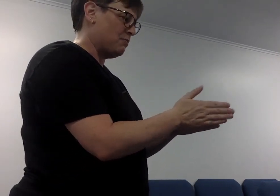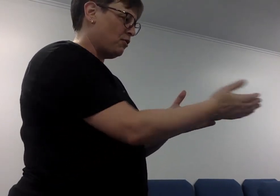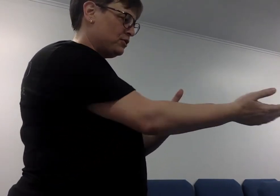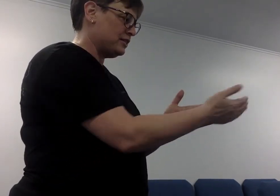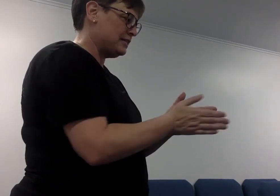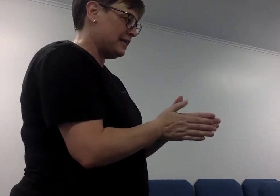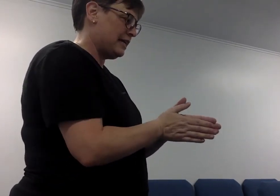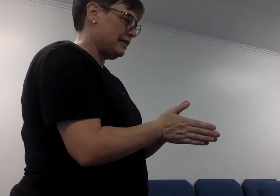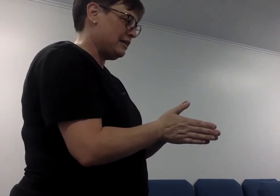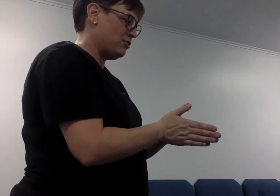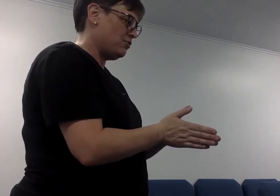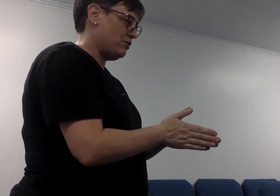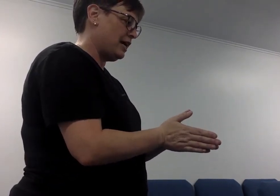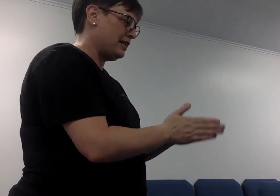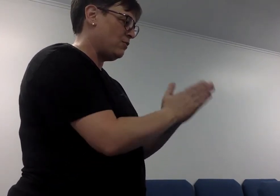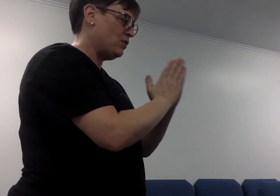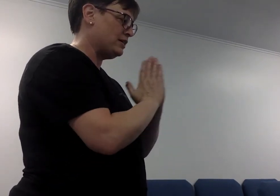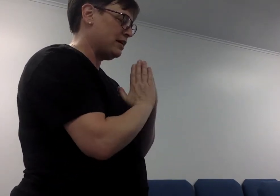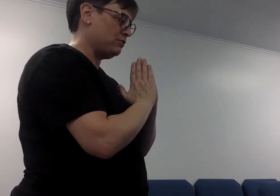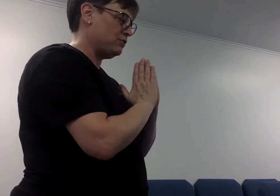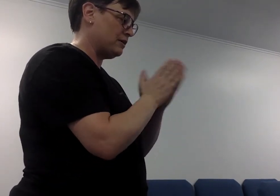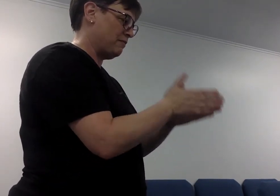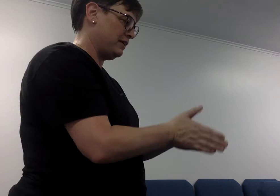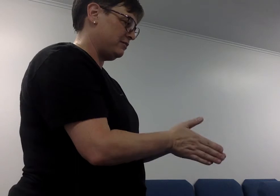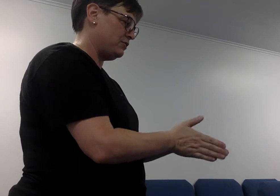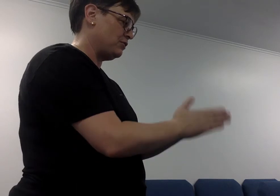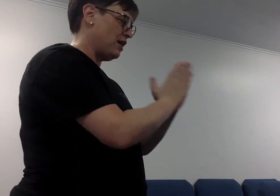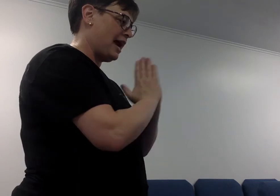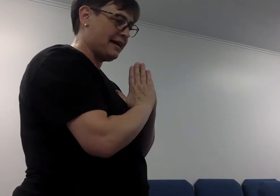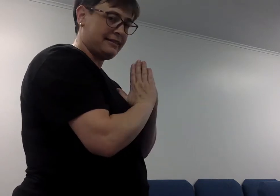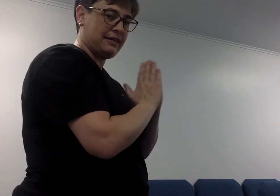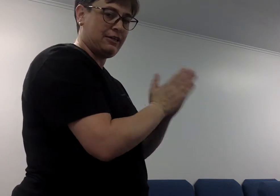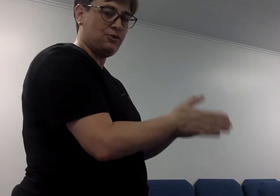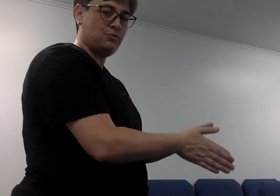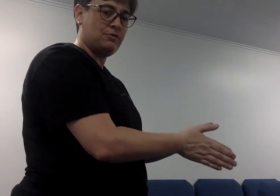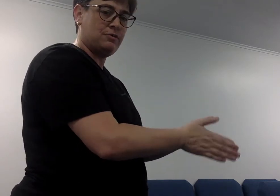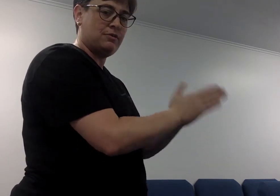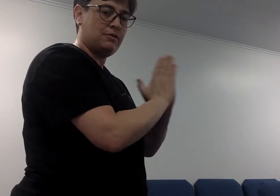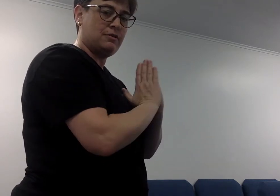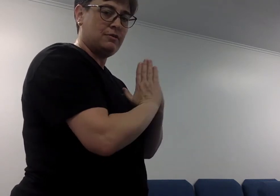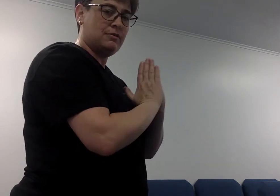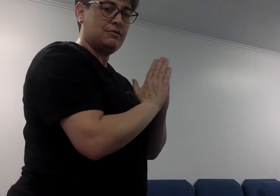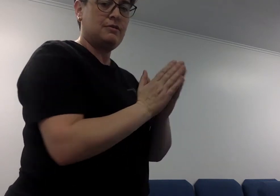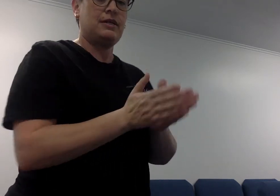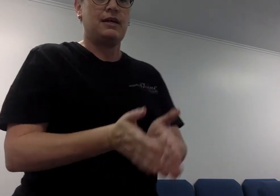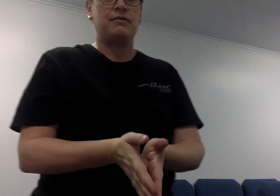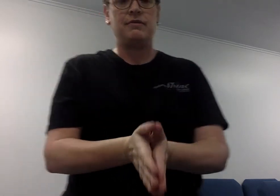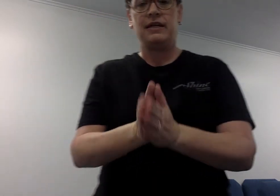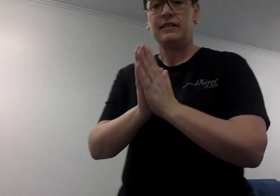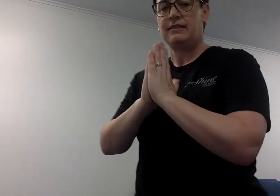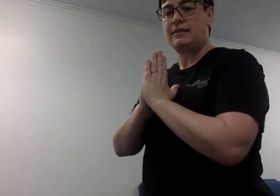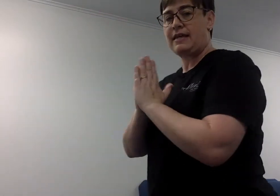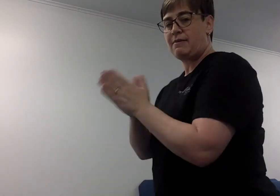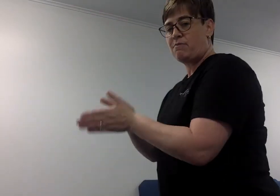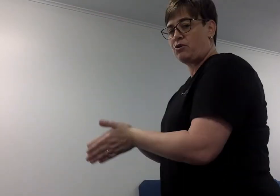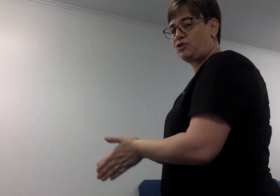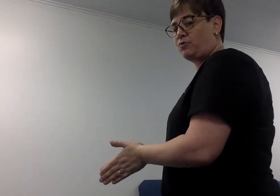person is standing here and they want to tell you something. So they're asking you. And it's the same motion whether